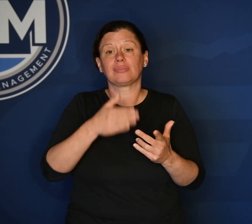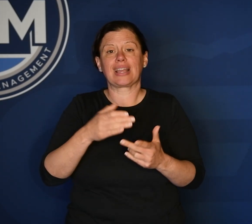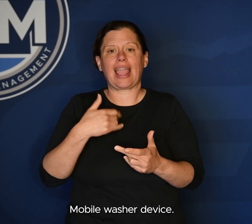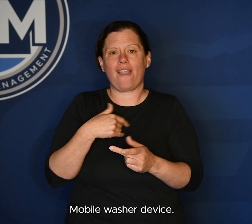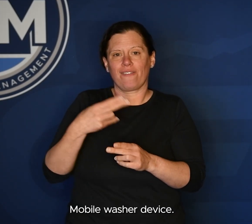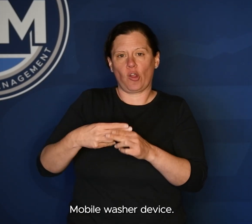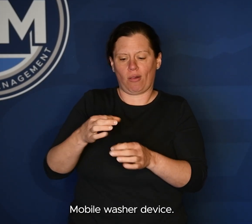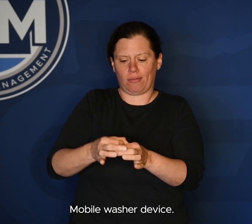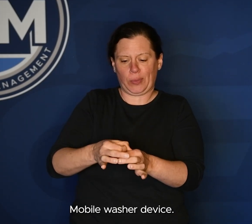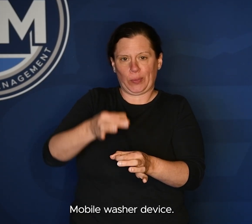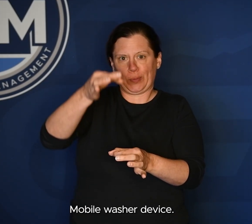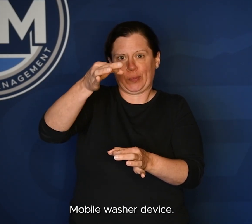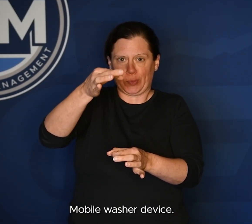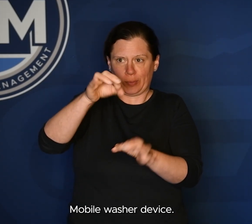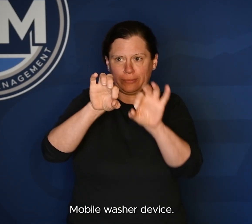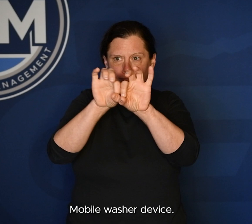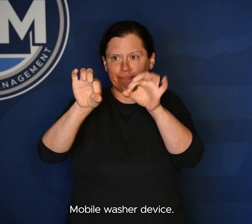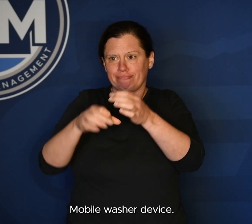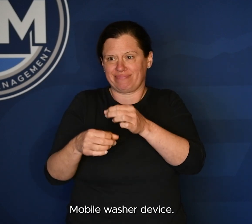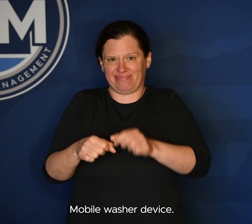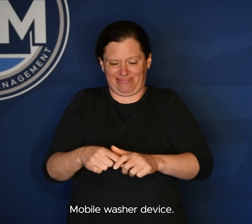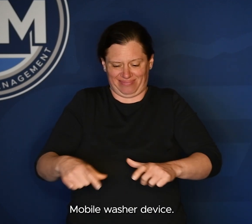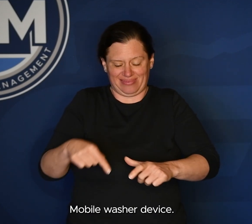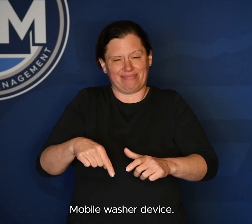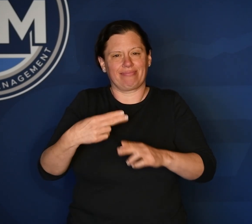a mobile washer device,